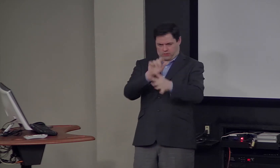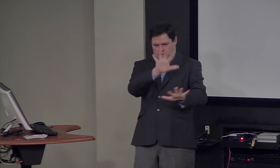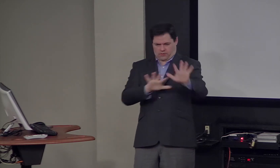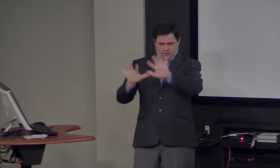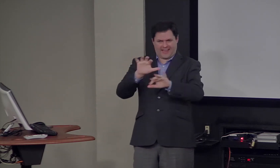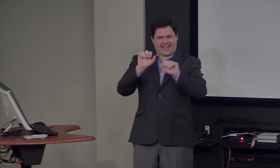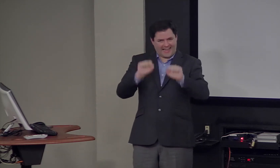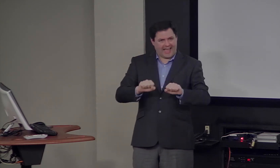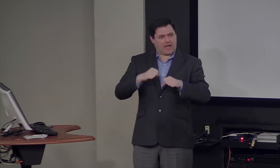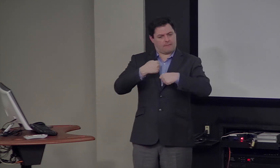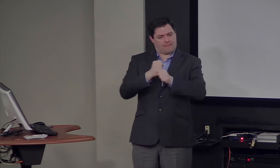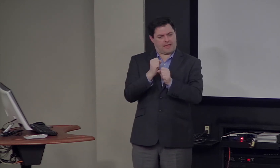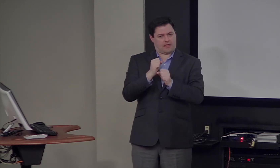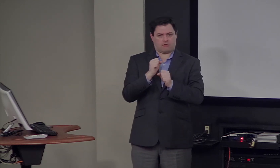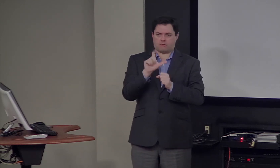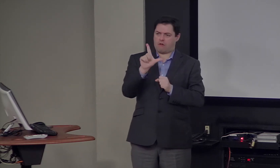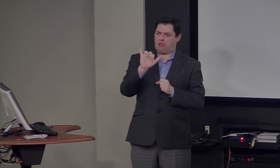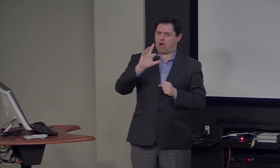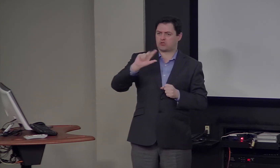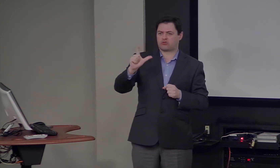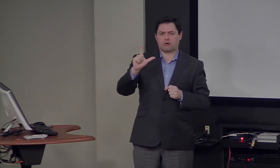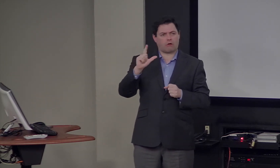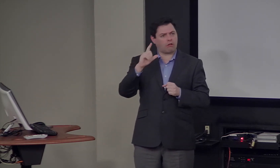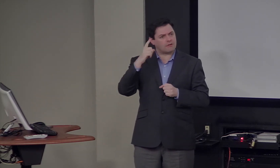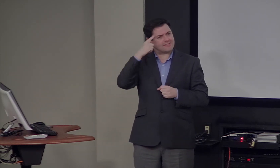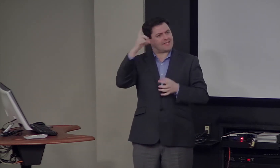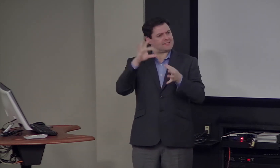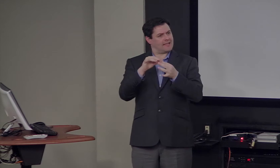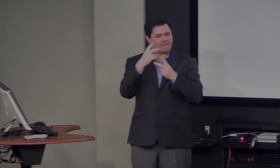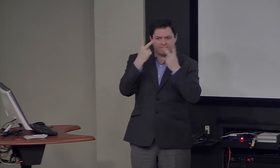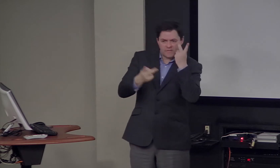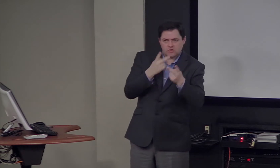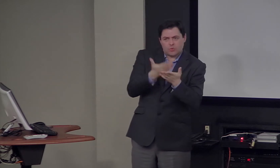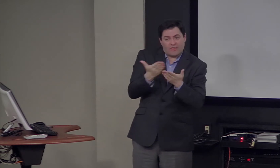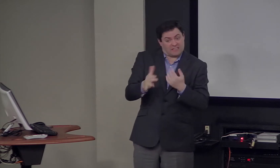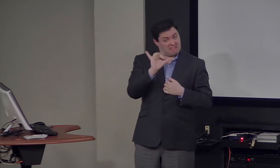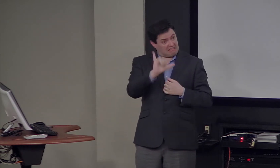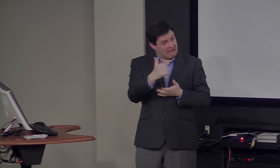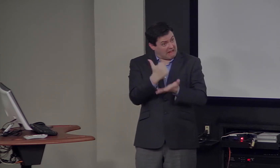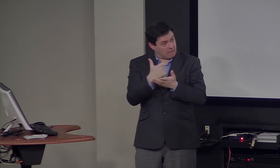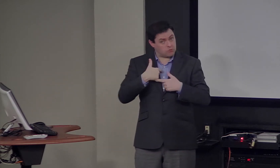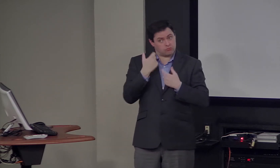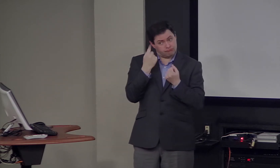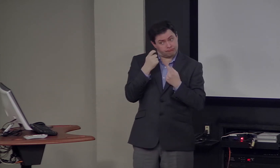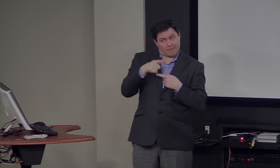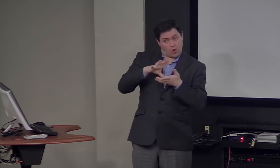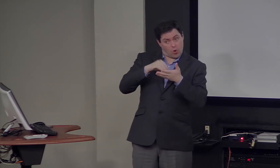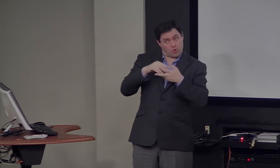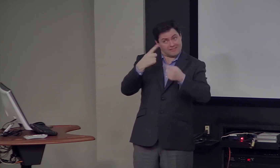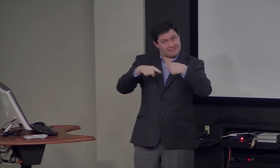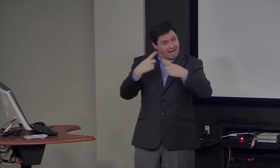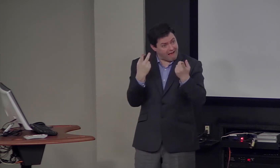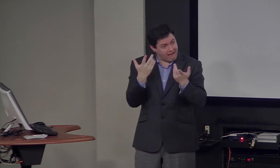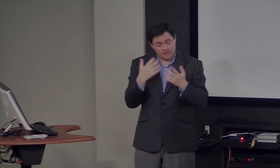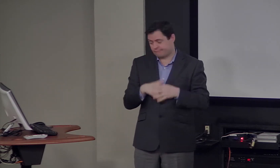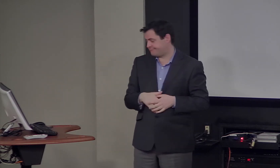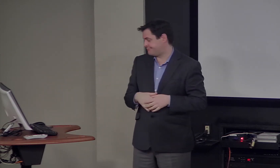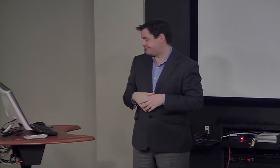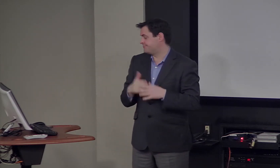visual recognition, visual acuity that could be recognized into interpreters, and if in fact that logical sense that they